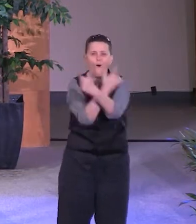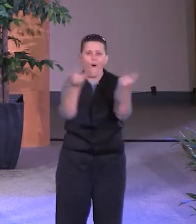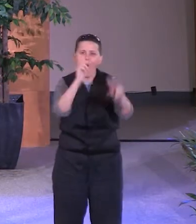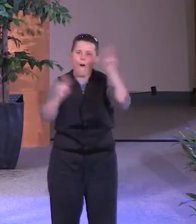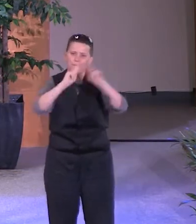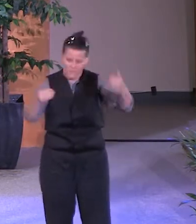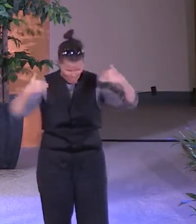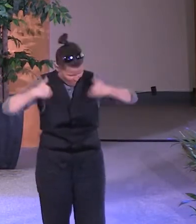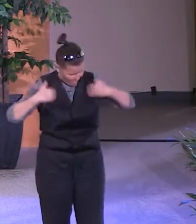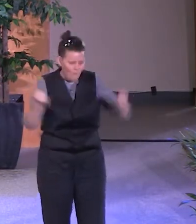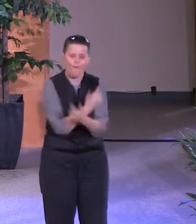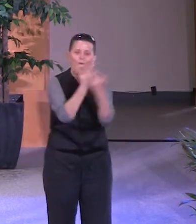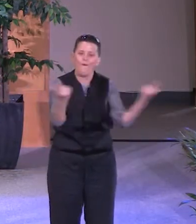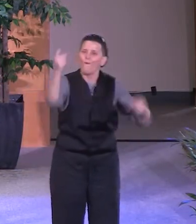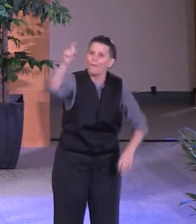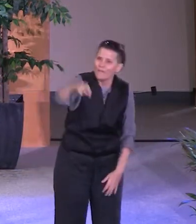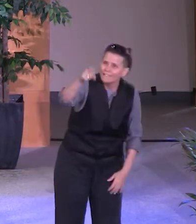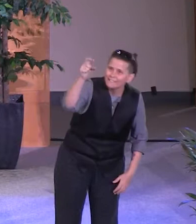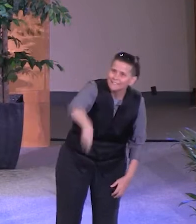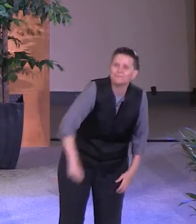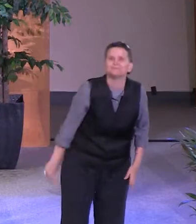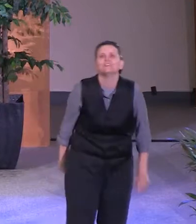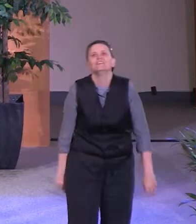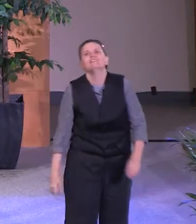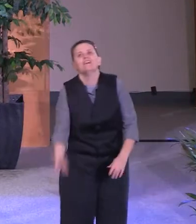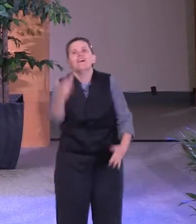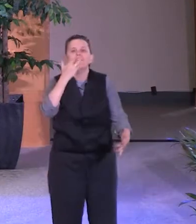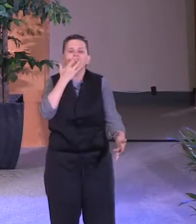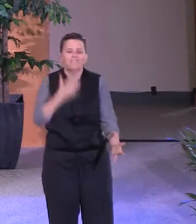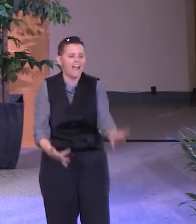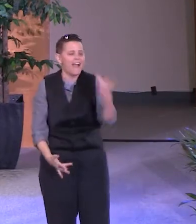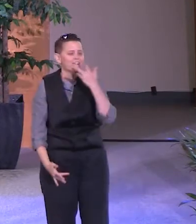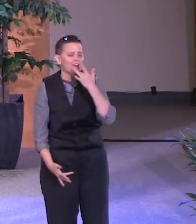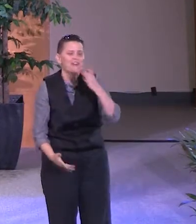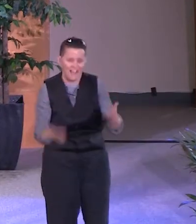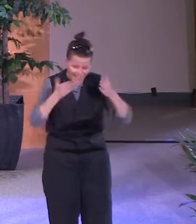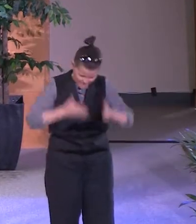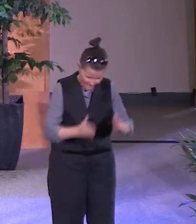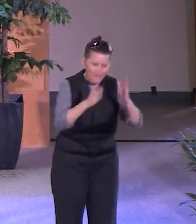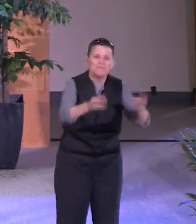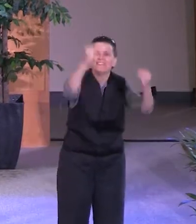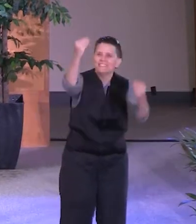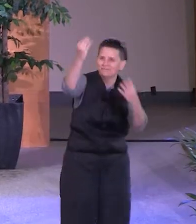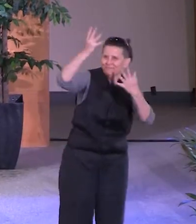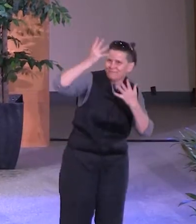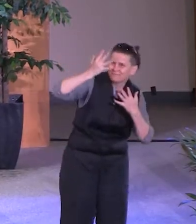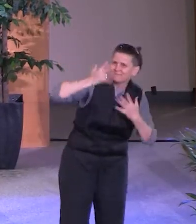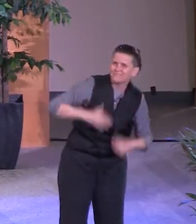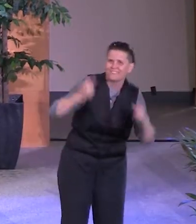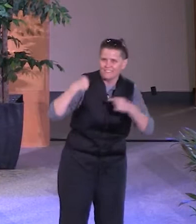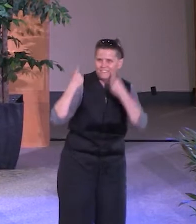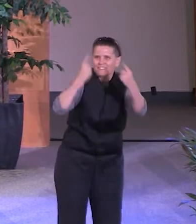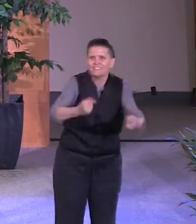need. Let all these folks that's with me, God, have everything they need. Favor, let it fall on me, till I'm